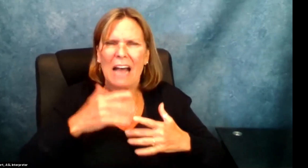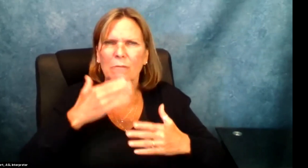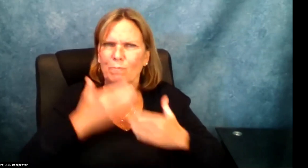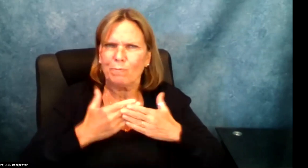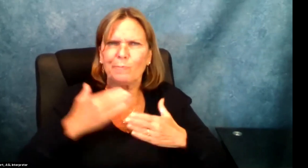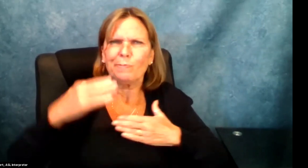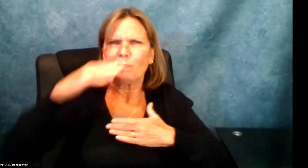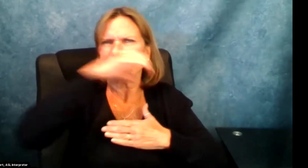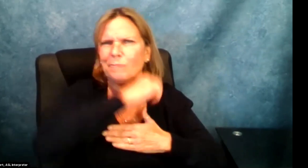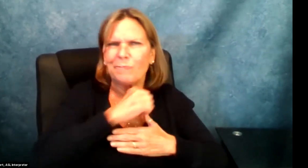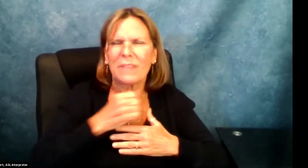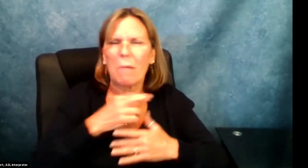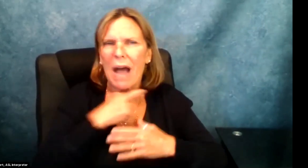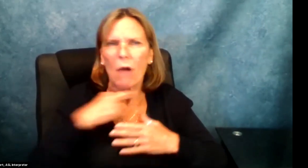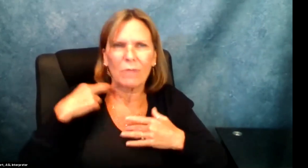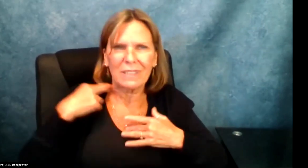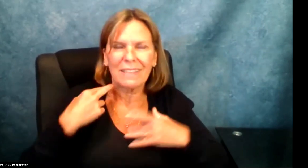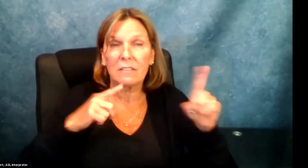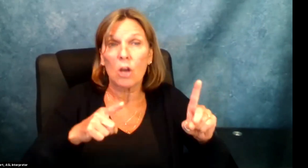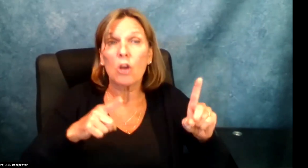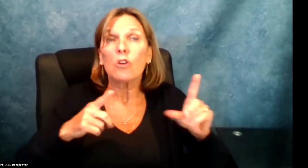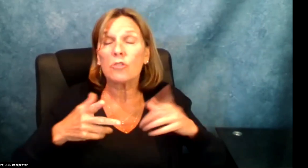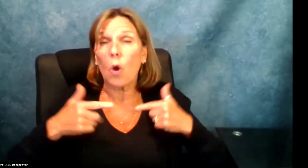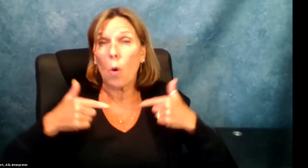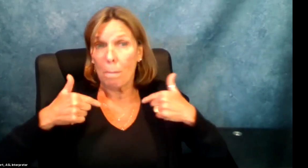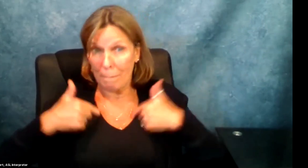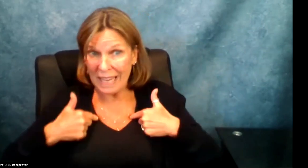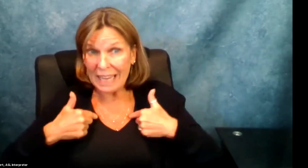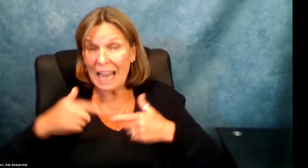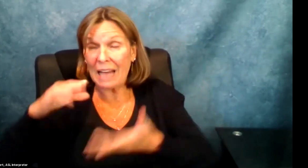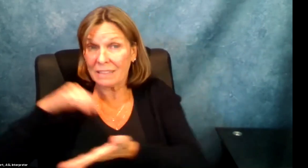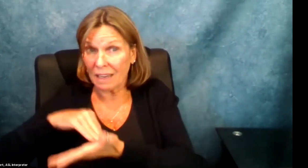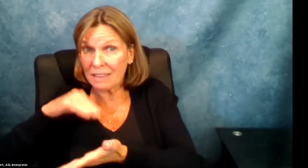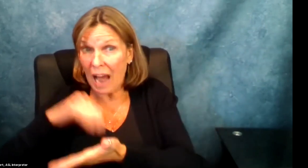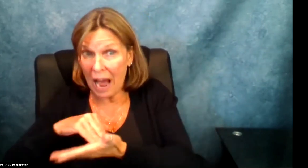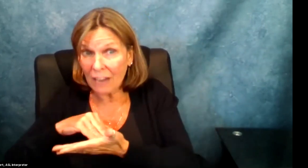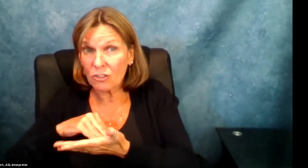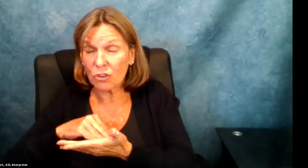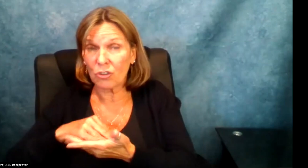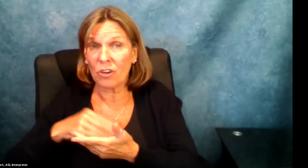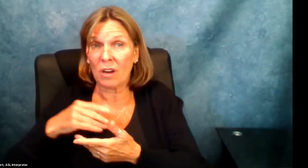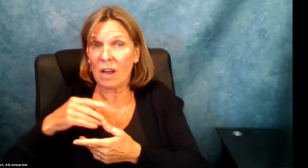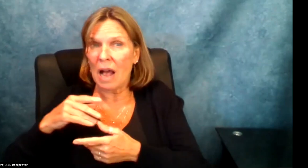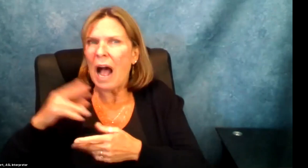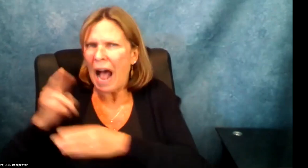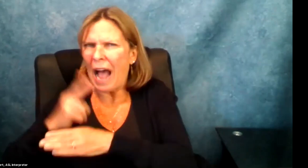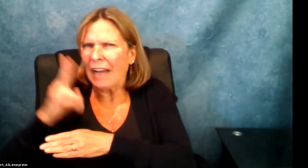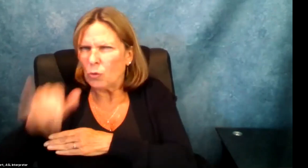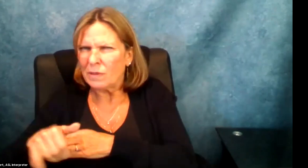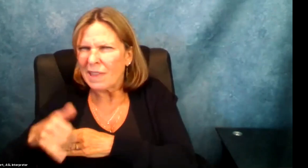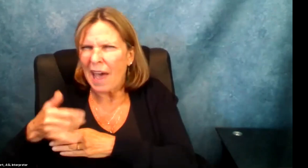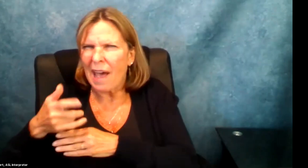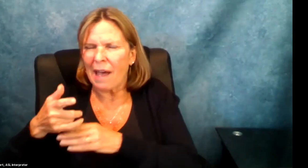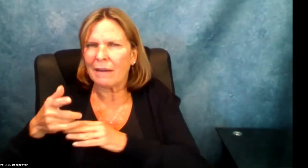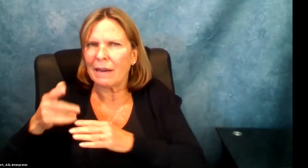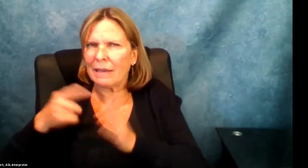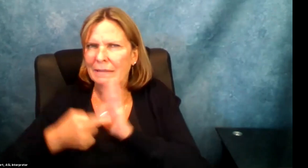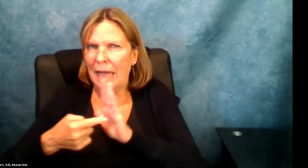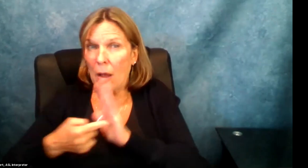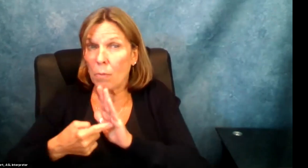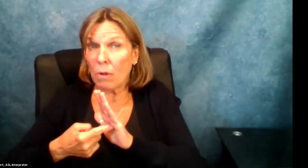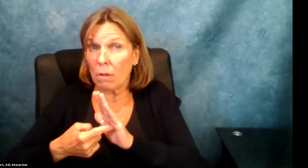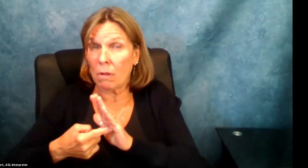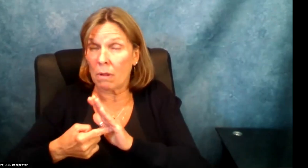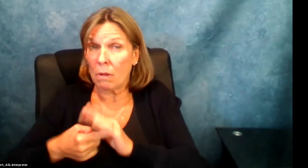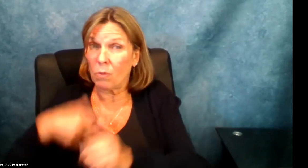routine. And I use this analogy all the time in my conversations around vaccine, and you used it in your article, which was about driving, that we